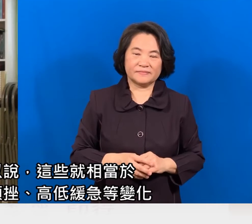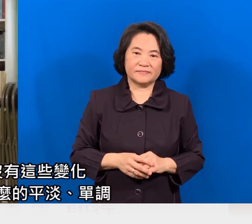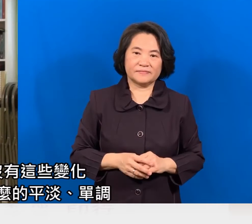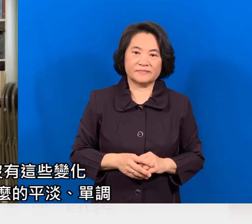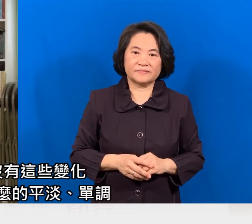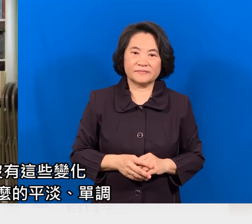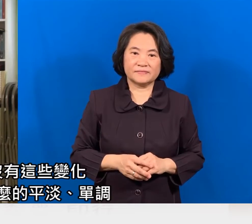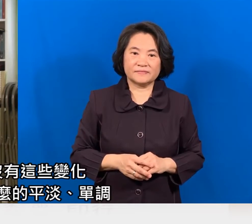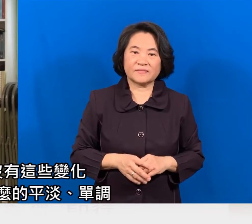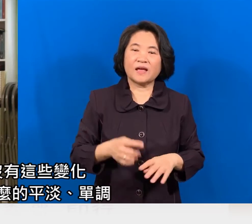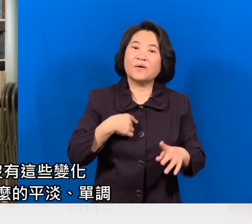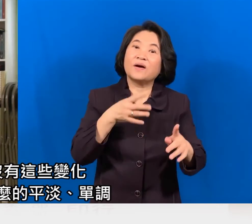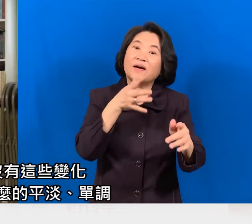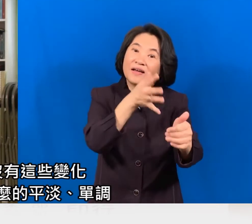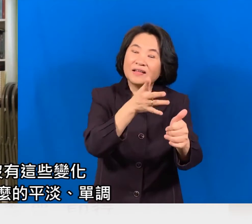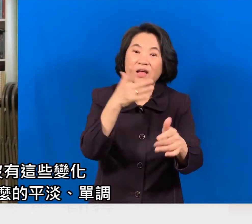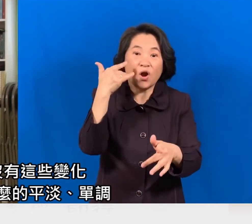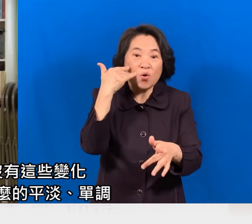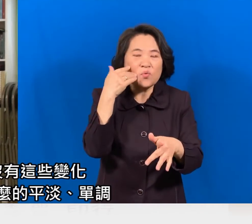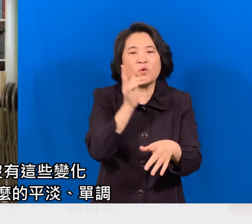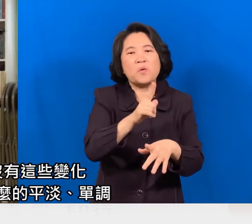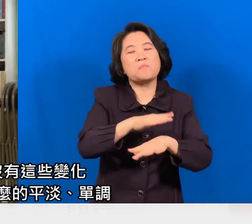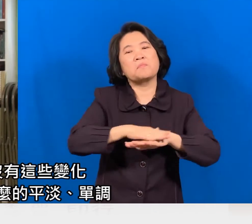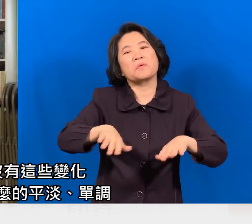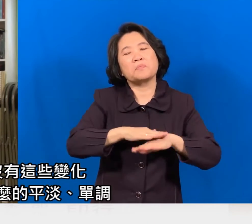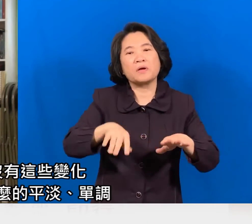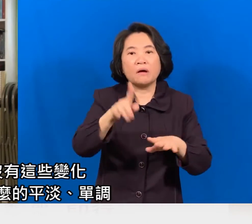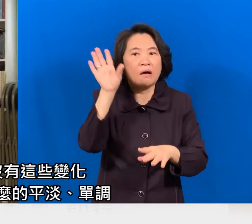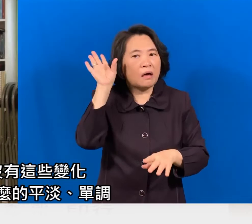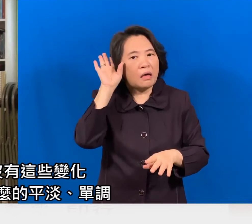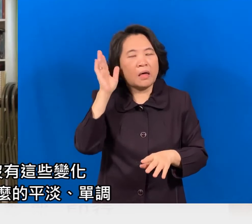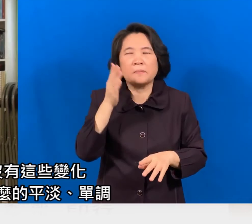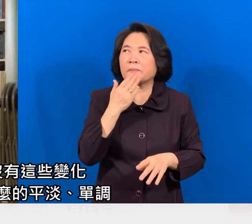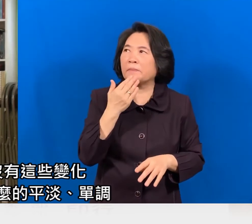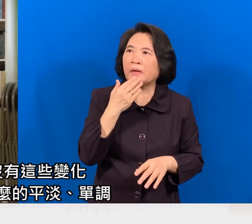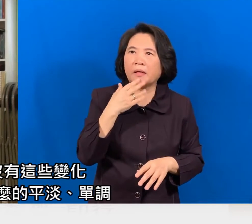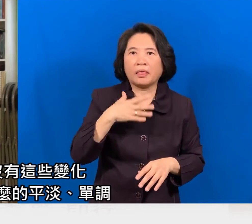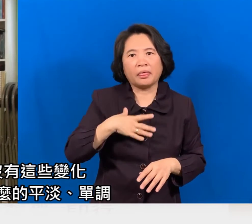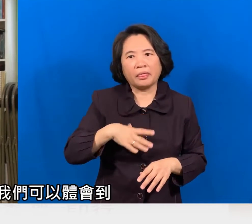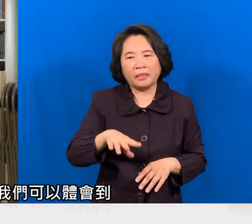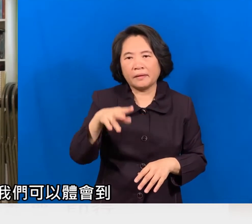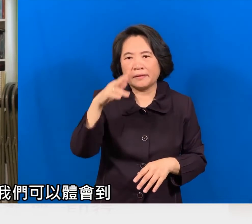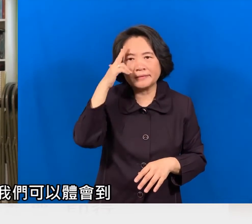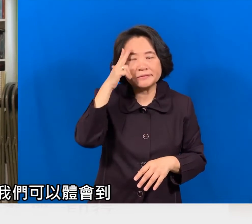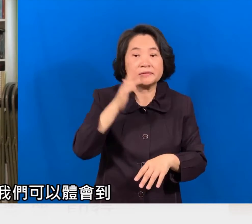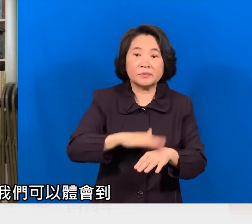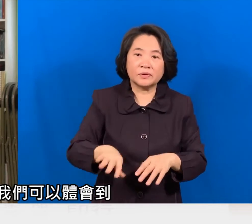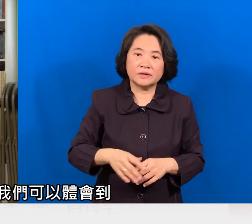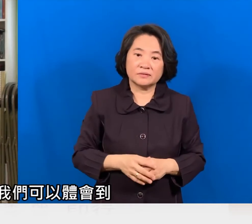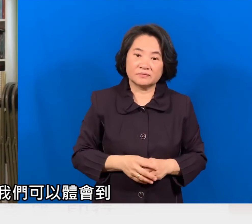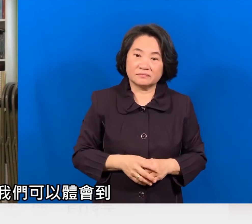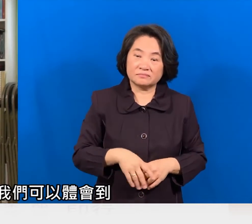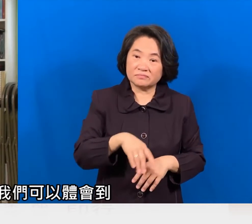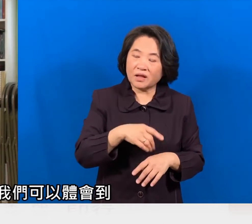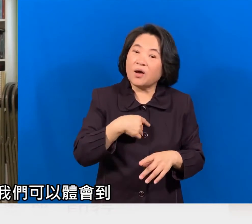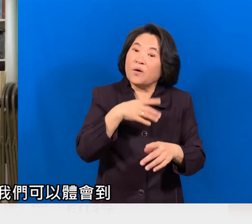languages. Without such changes, imagine how flat and monotonous spoken language would be. For the